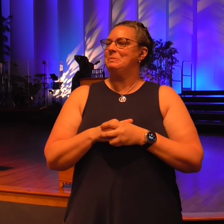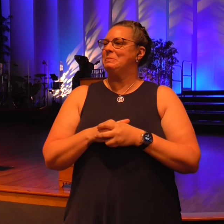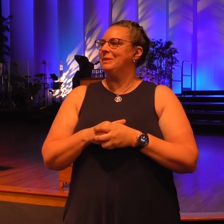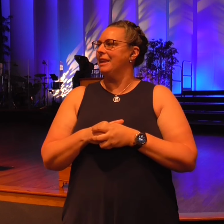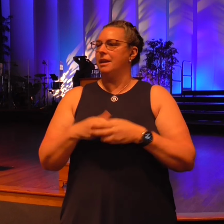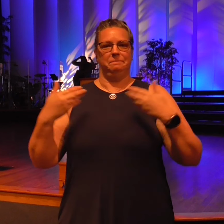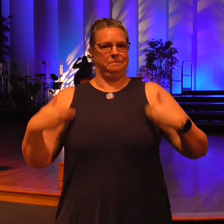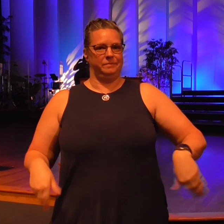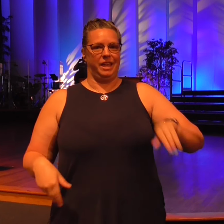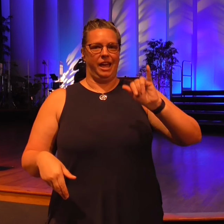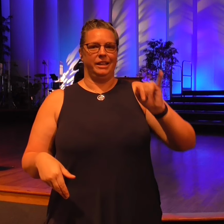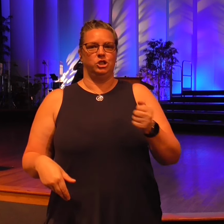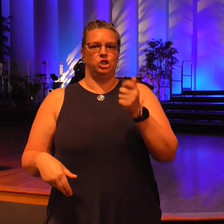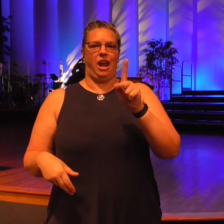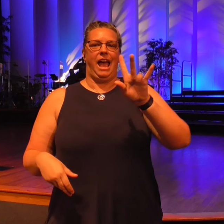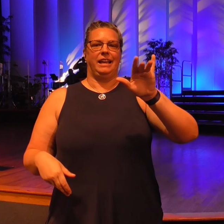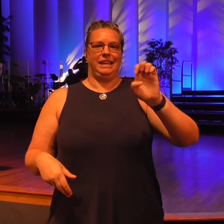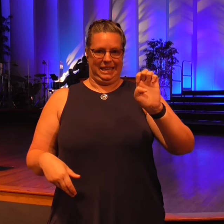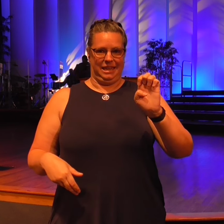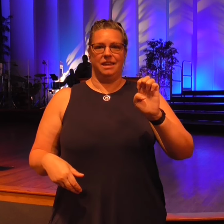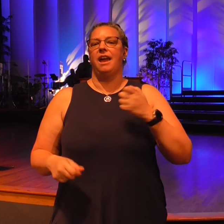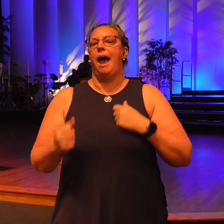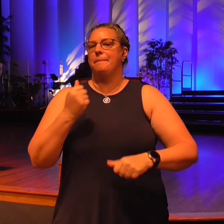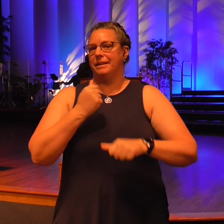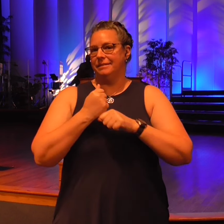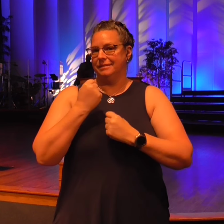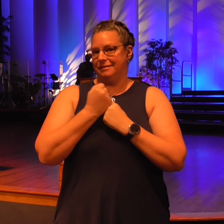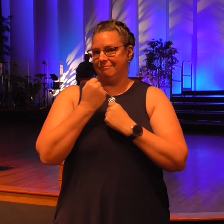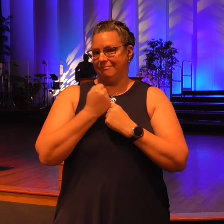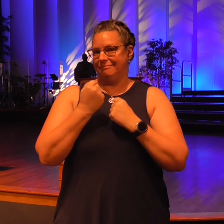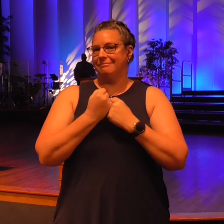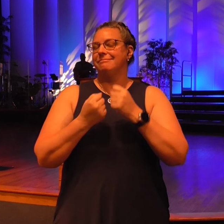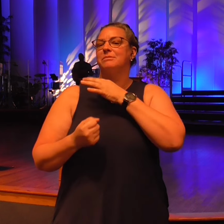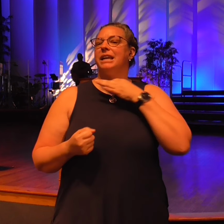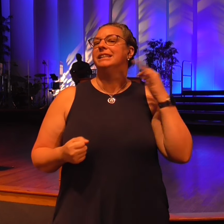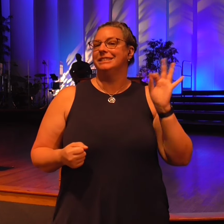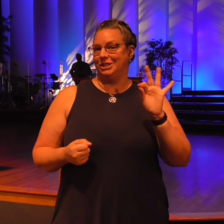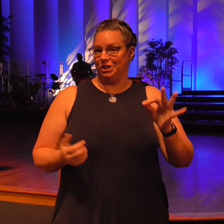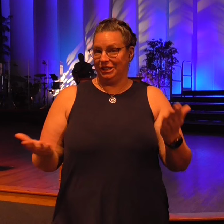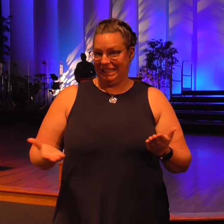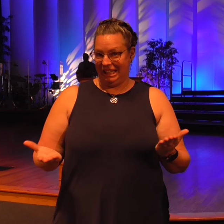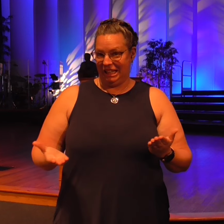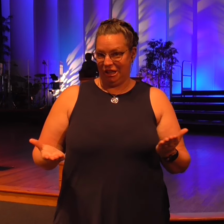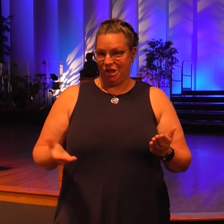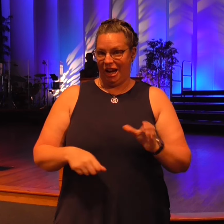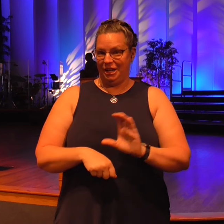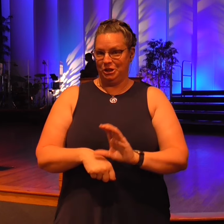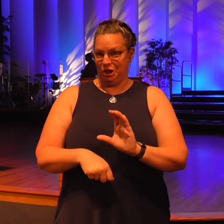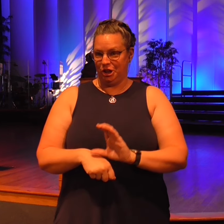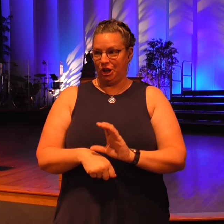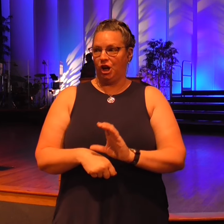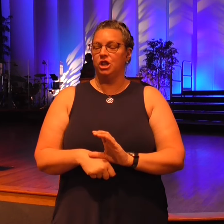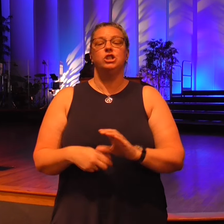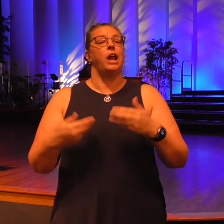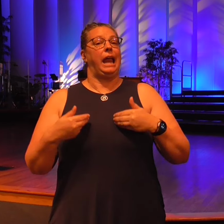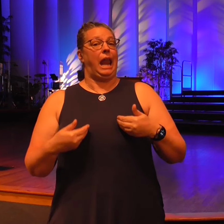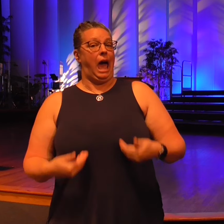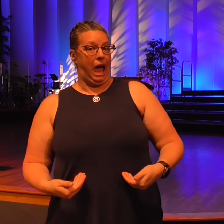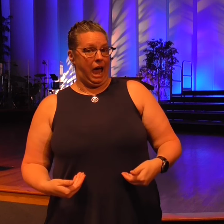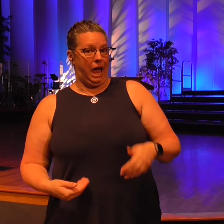I'm Reverend Jackie. I'm an associate minister here at Mile High Church, and I am